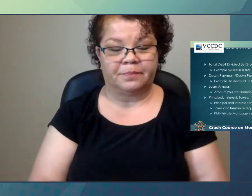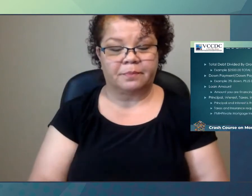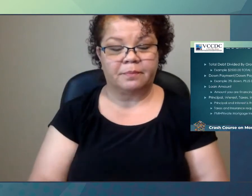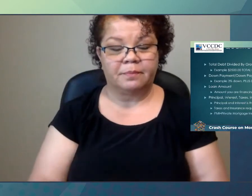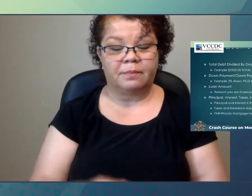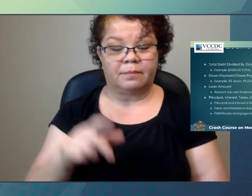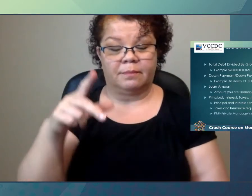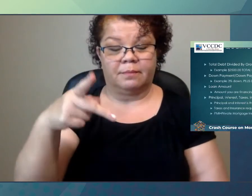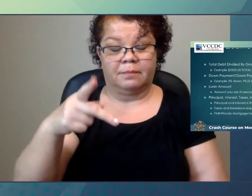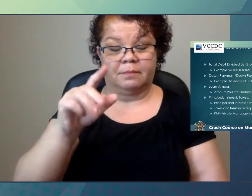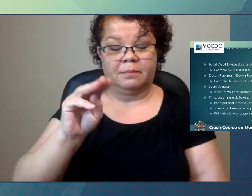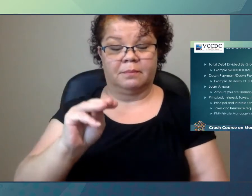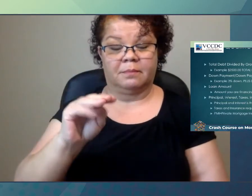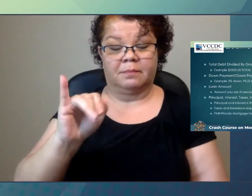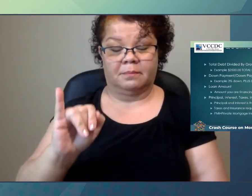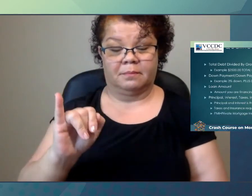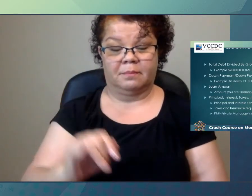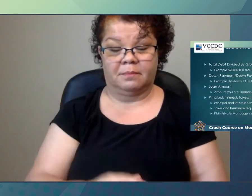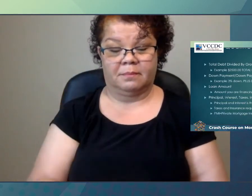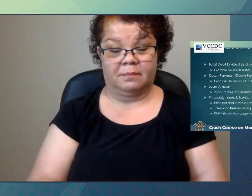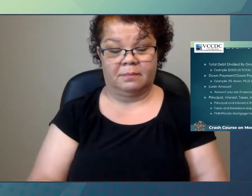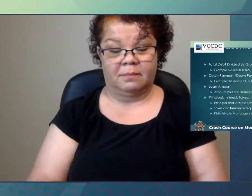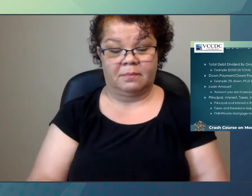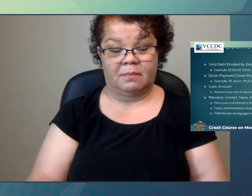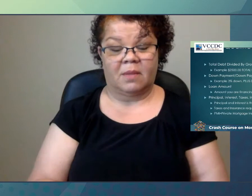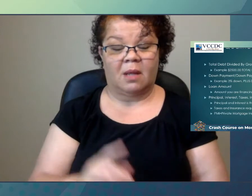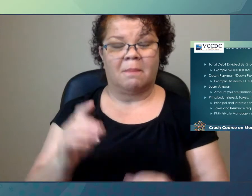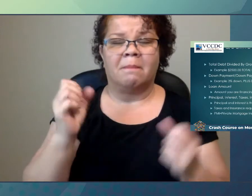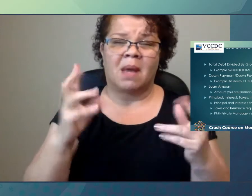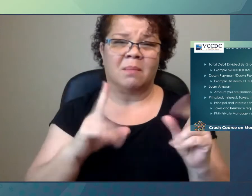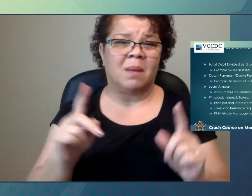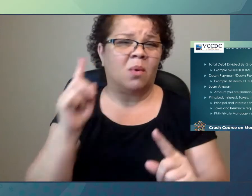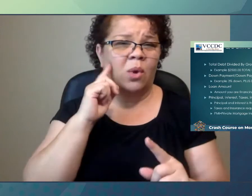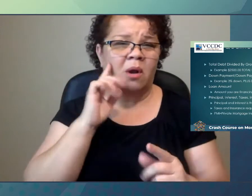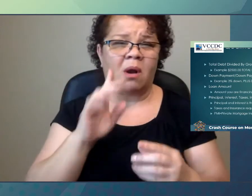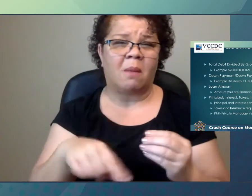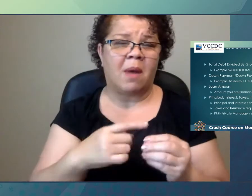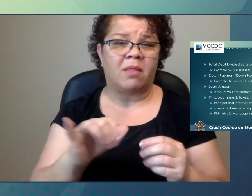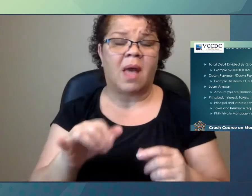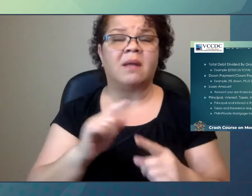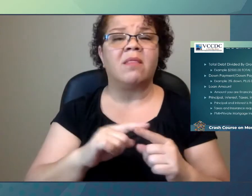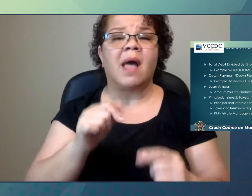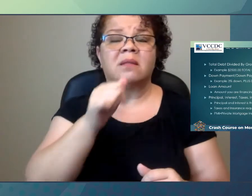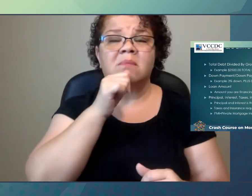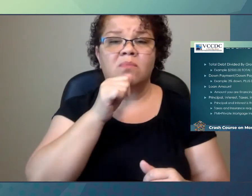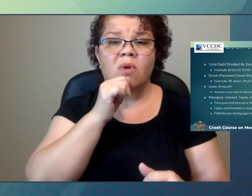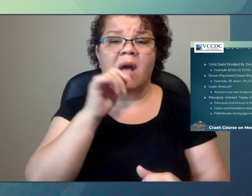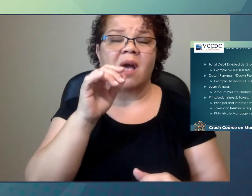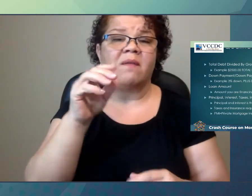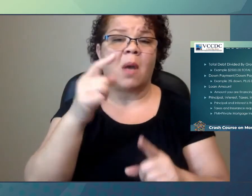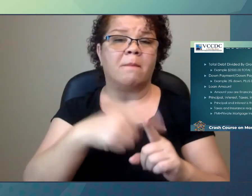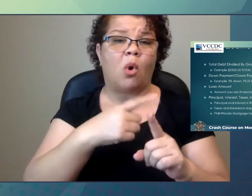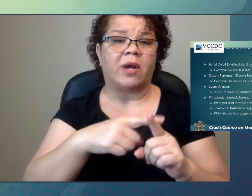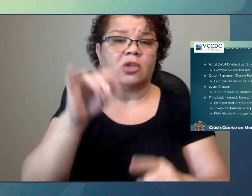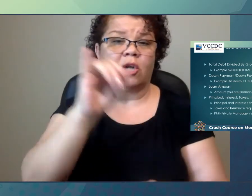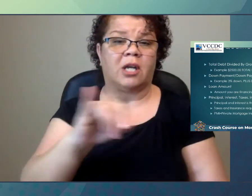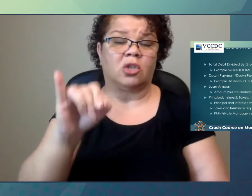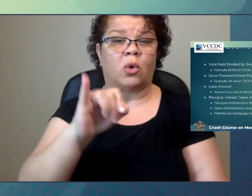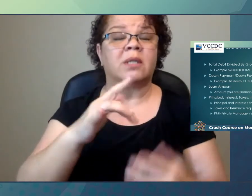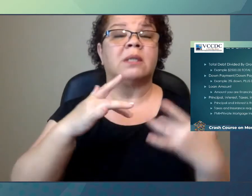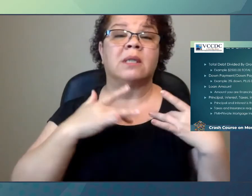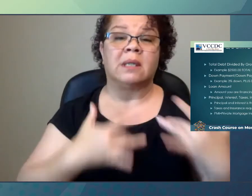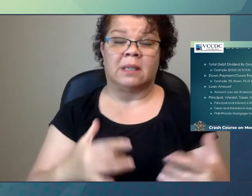PMI. A lot of people will hear about PMI. This is private mortgage insurance. Normally, PMI